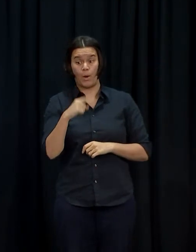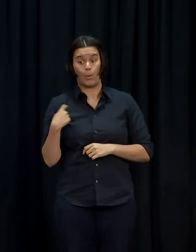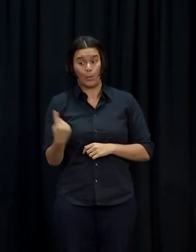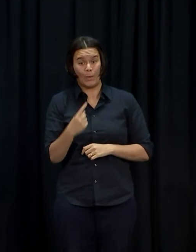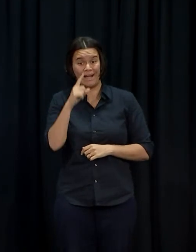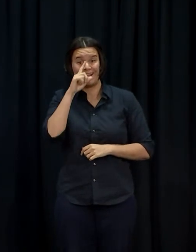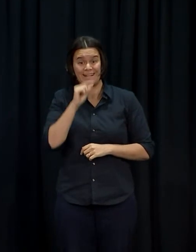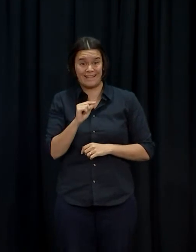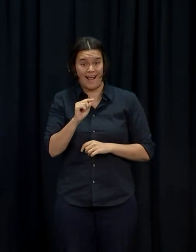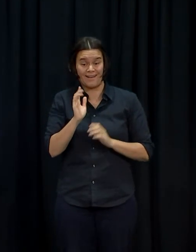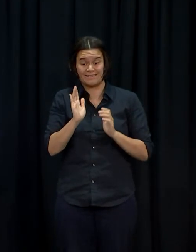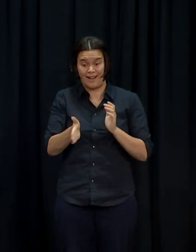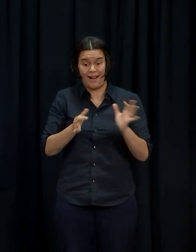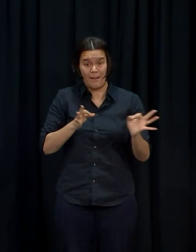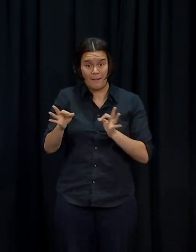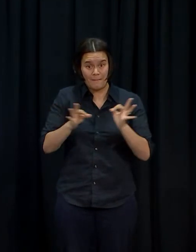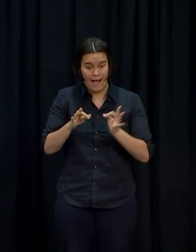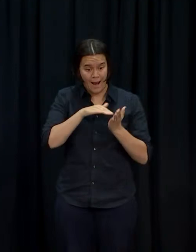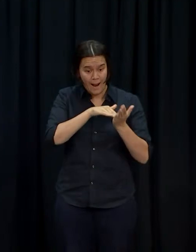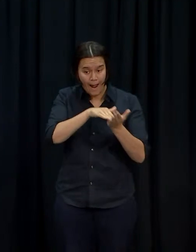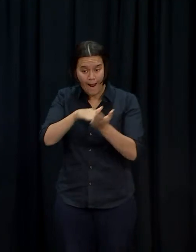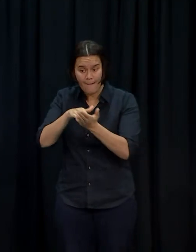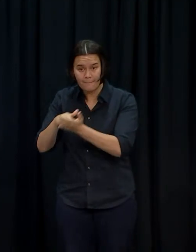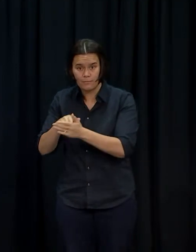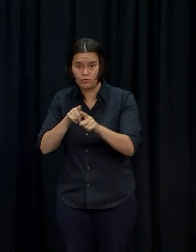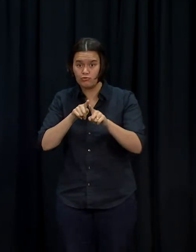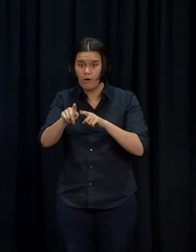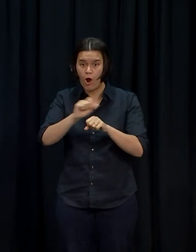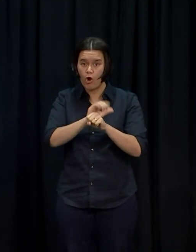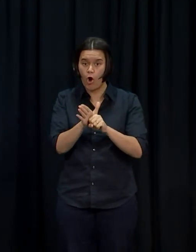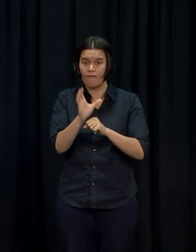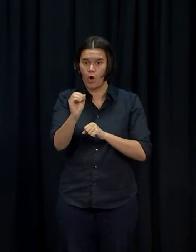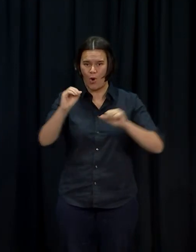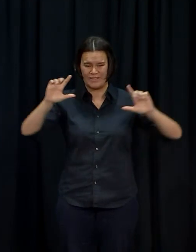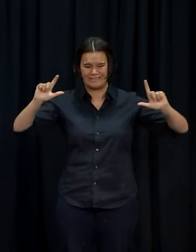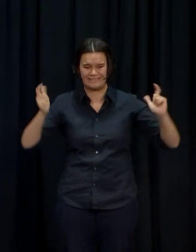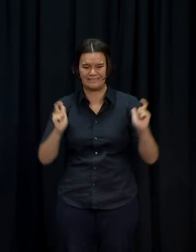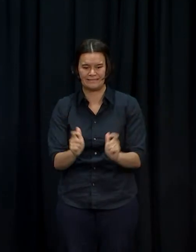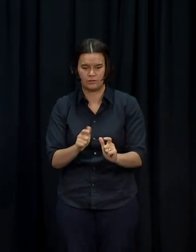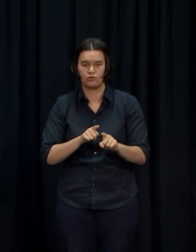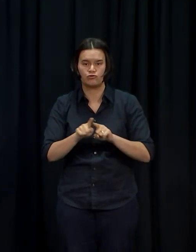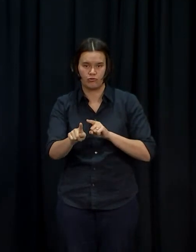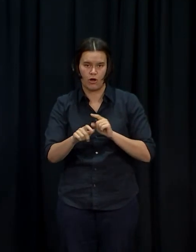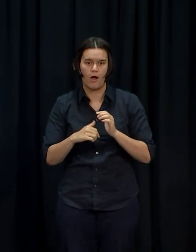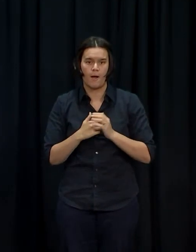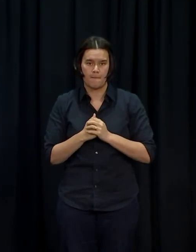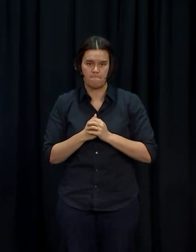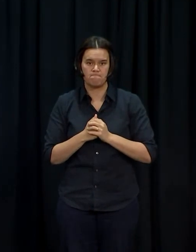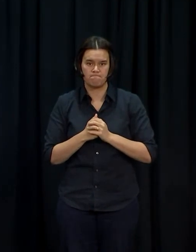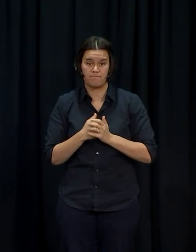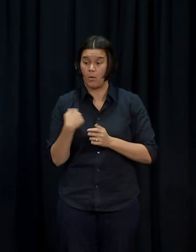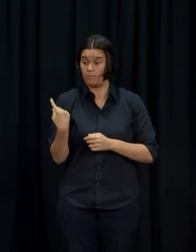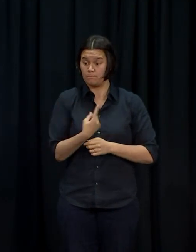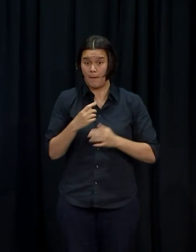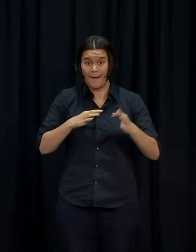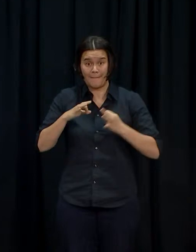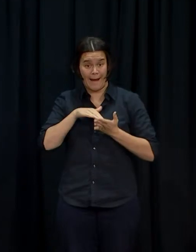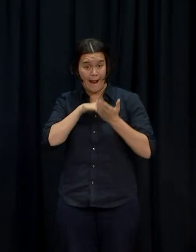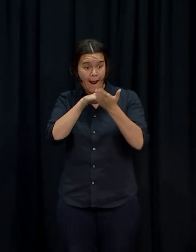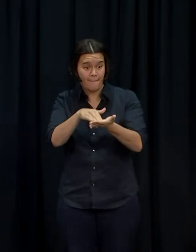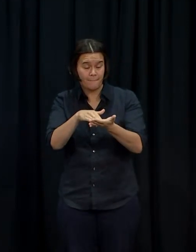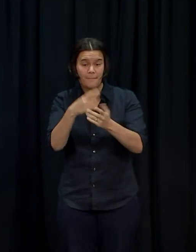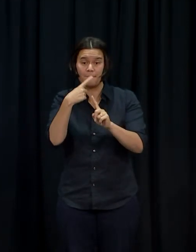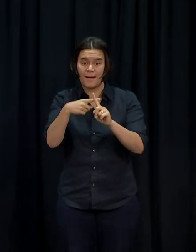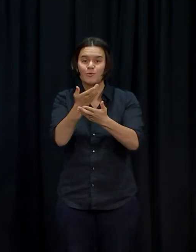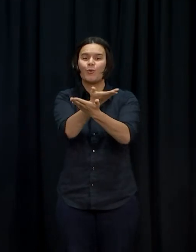from it. Our systems have adapted at every stage of the pandemic, but you have all played a vital role too. New Zealanders